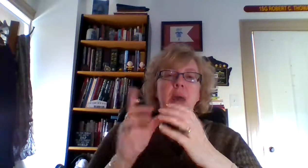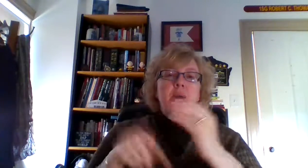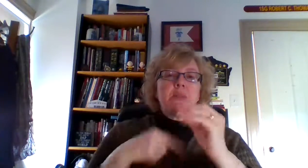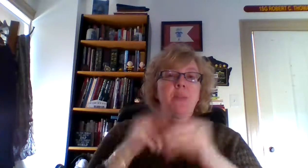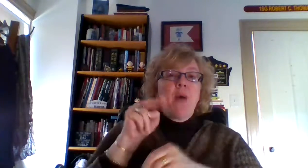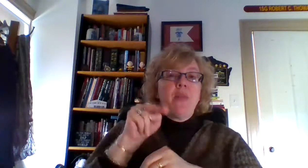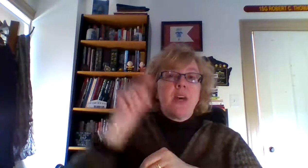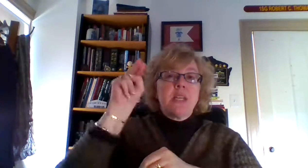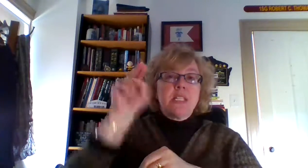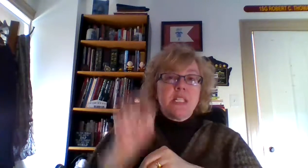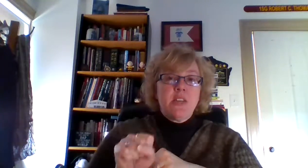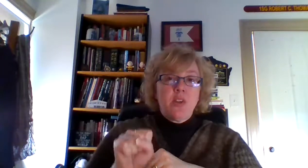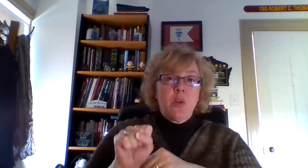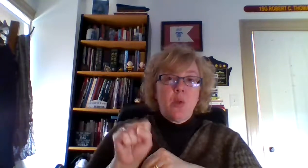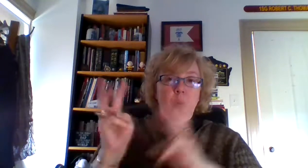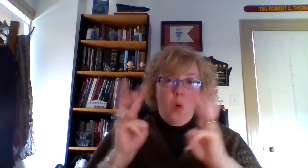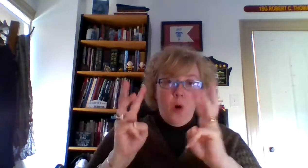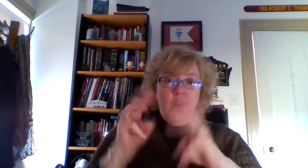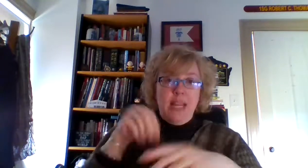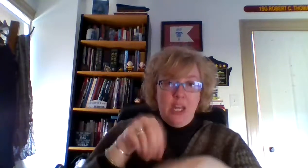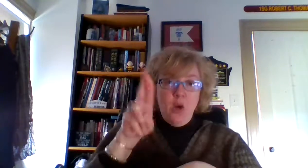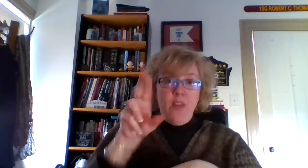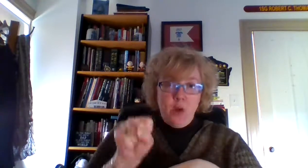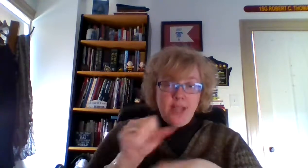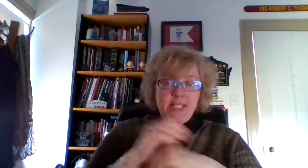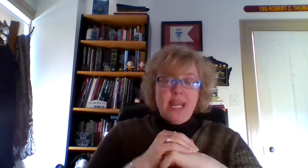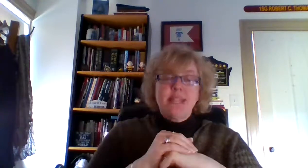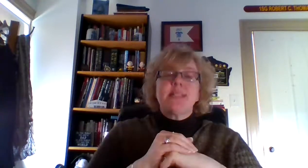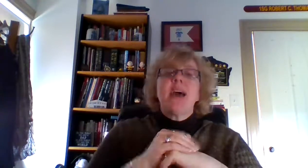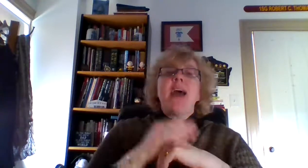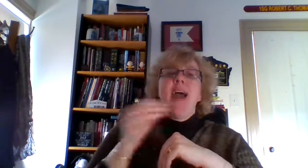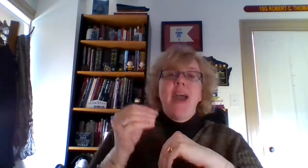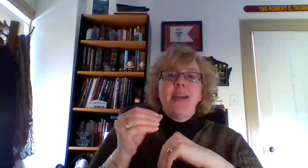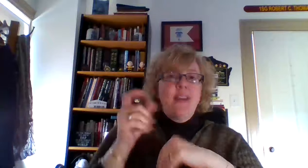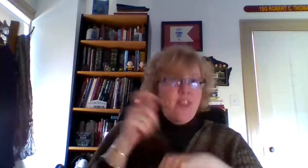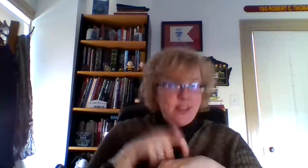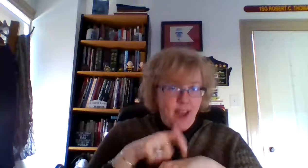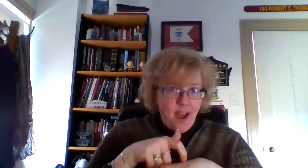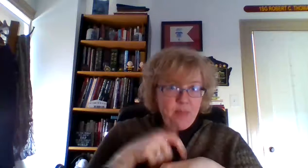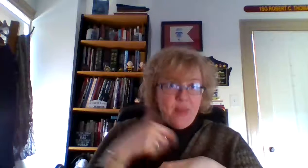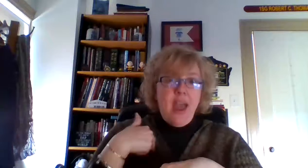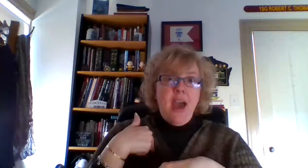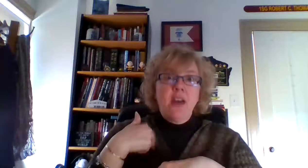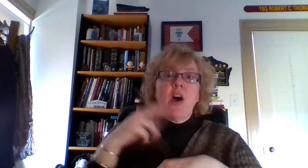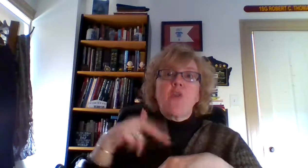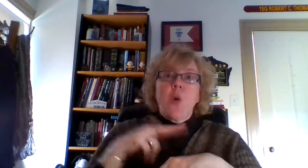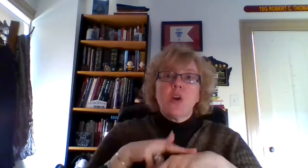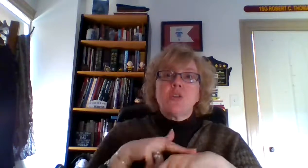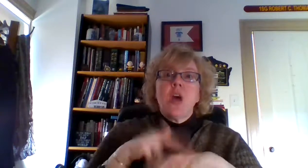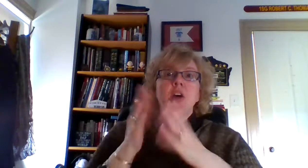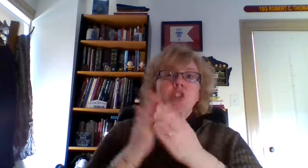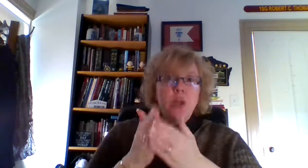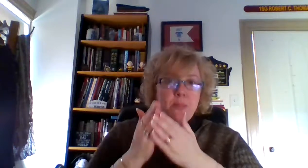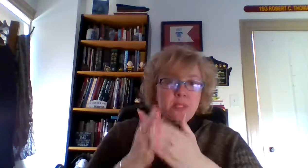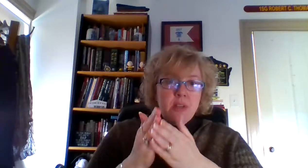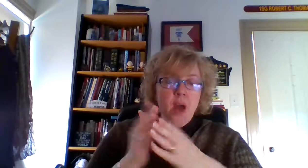was about the Civil War here in the United States. And at that time, they had, of course, ships, but